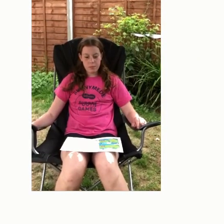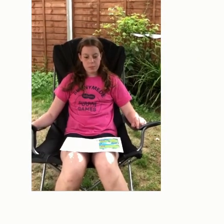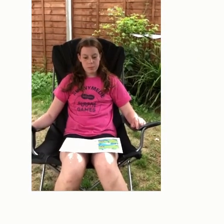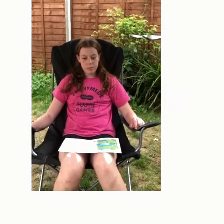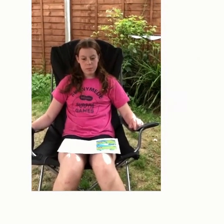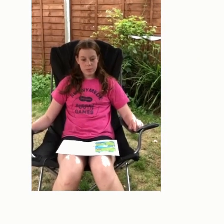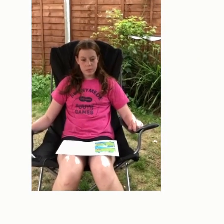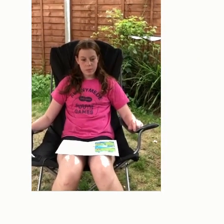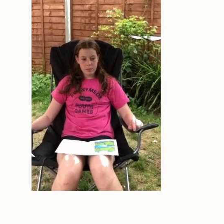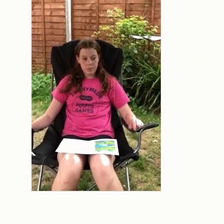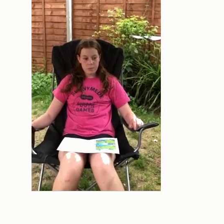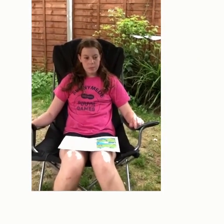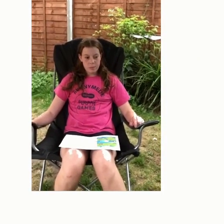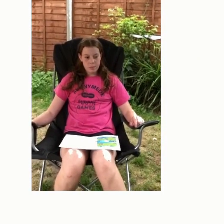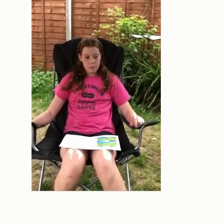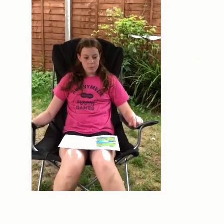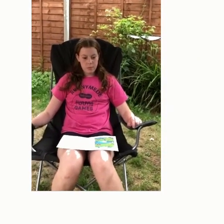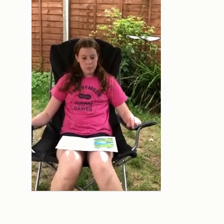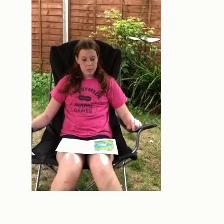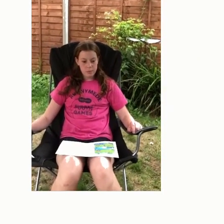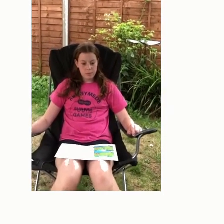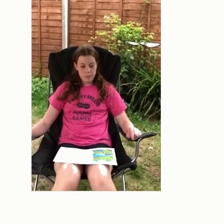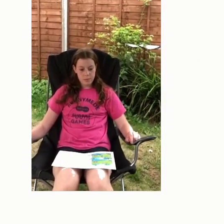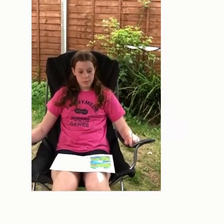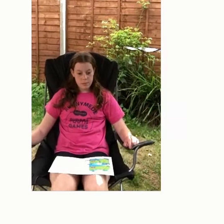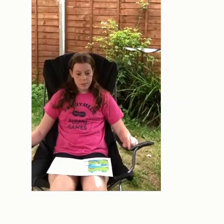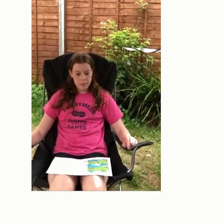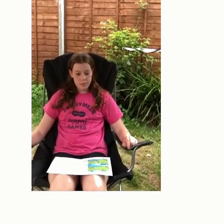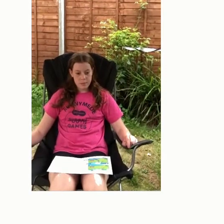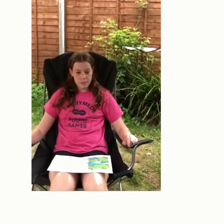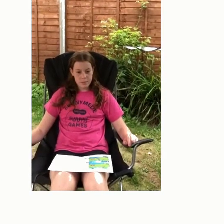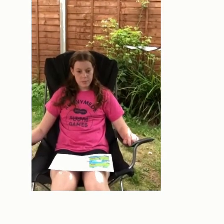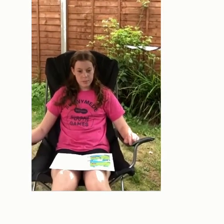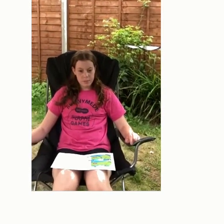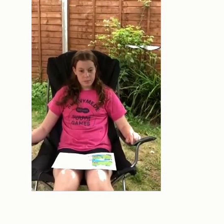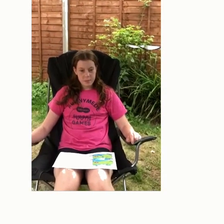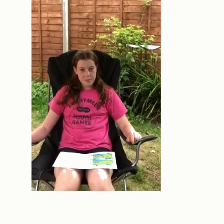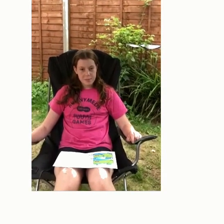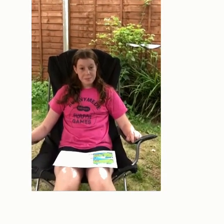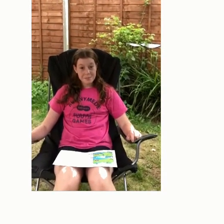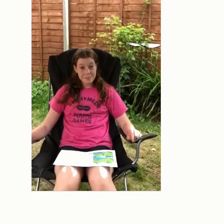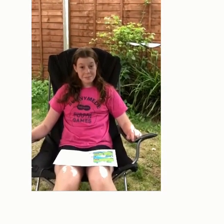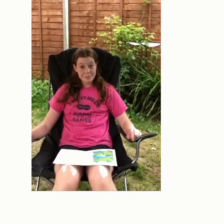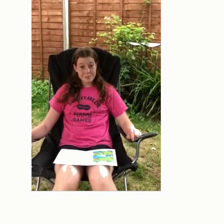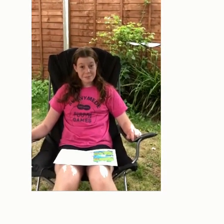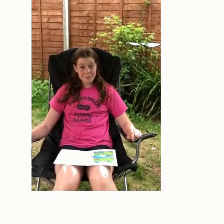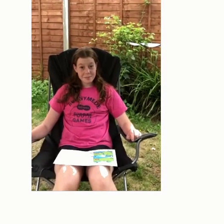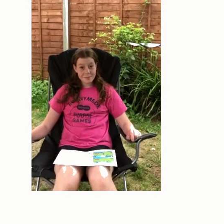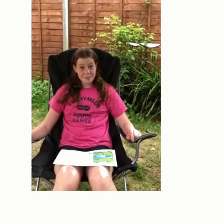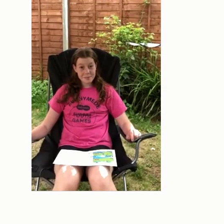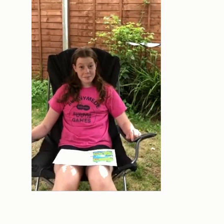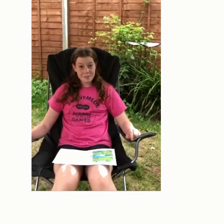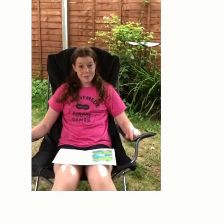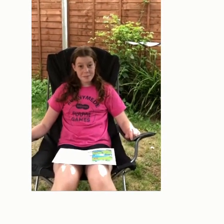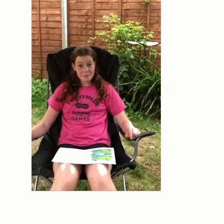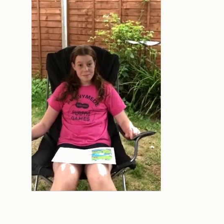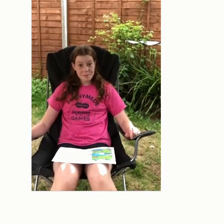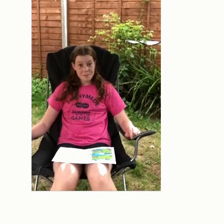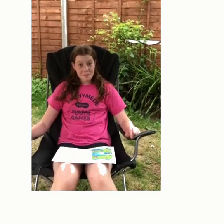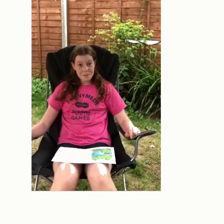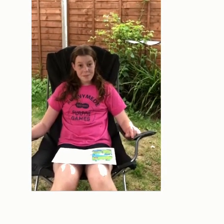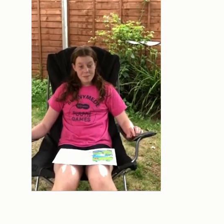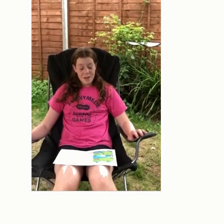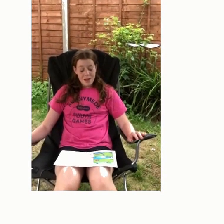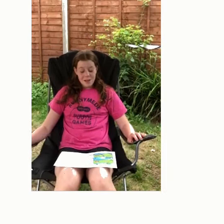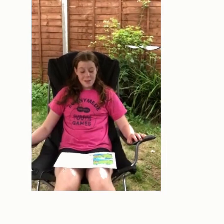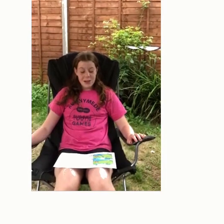So how did you do with that spot the difference game? I'm going to ask Grace if she would just go through and show us the five answers. Grace, over